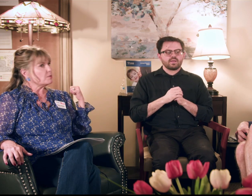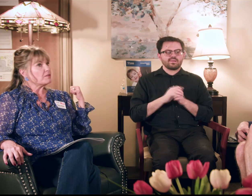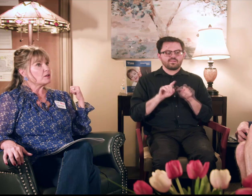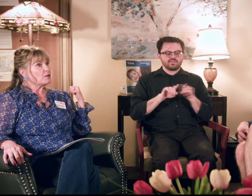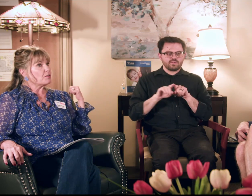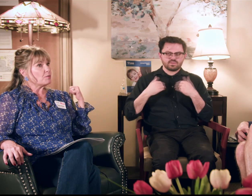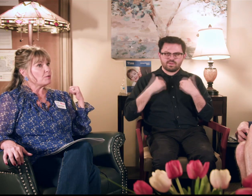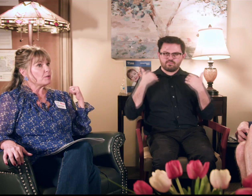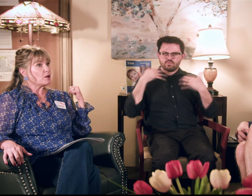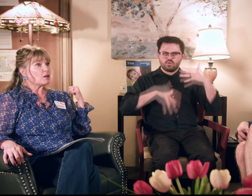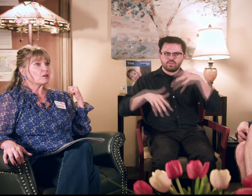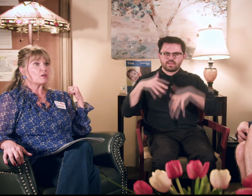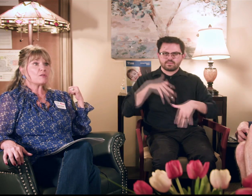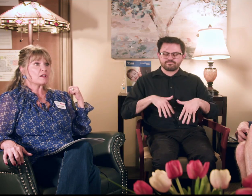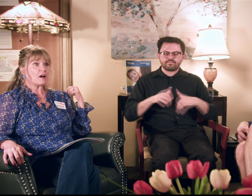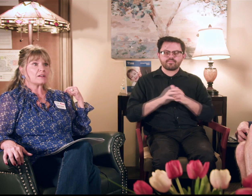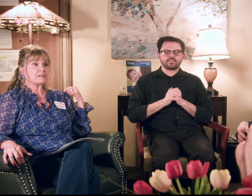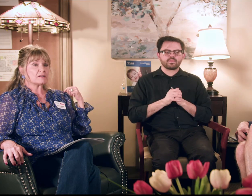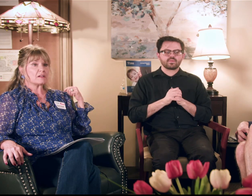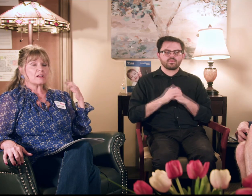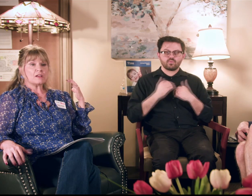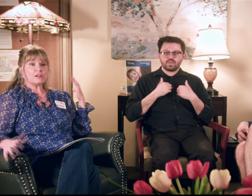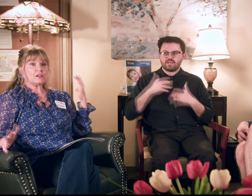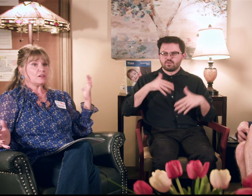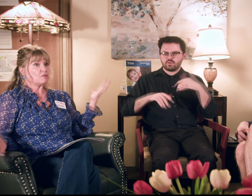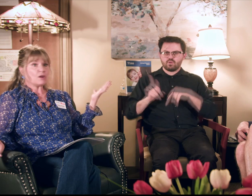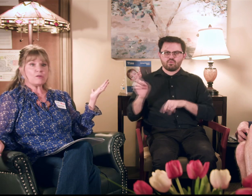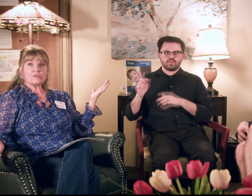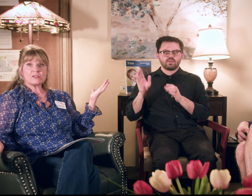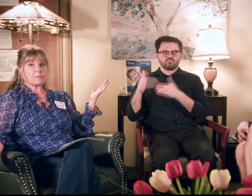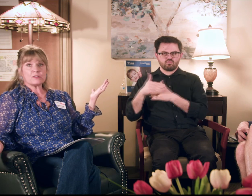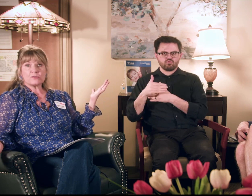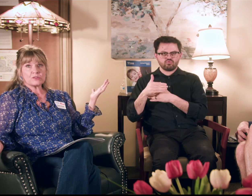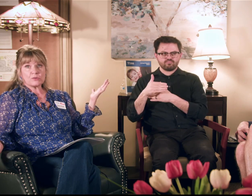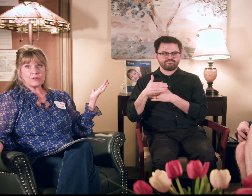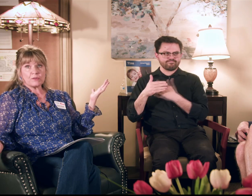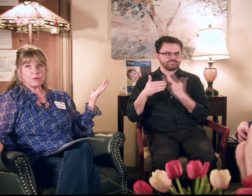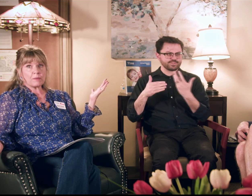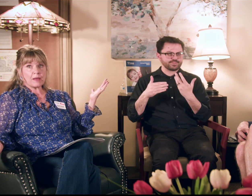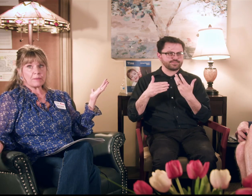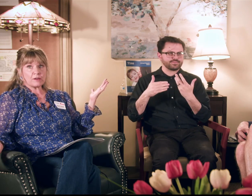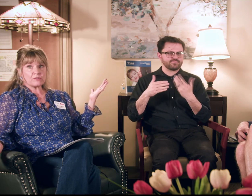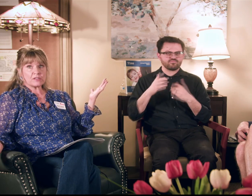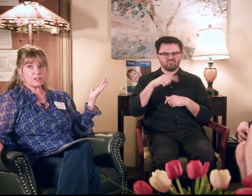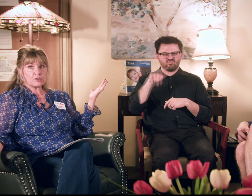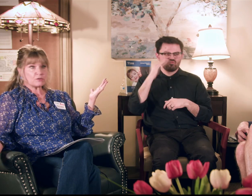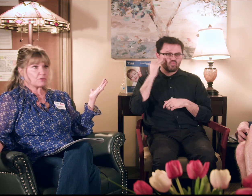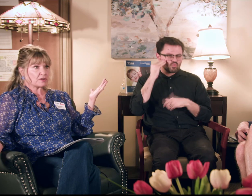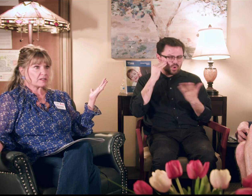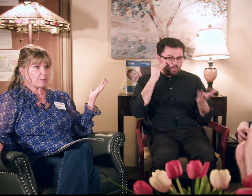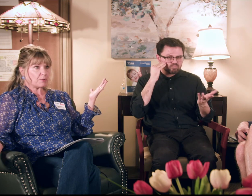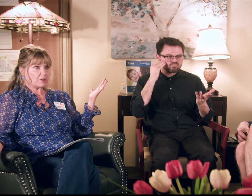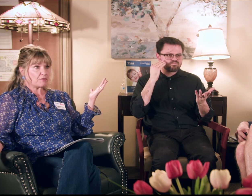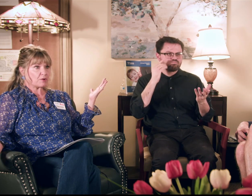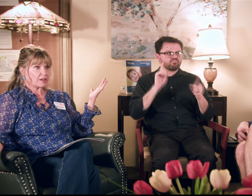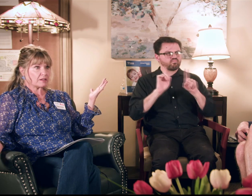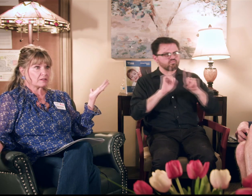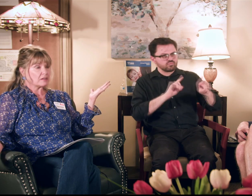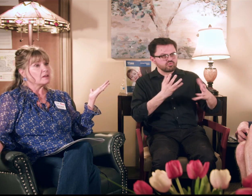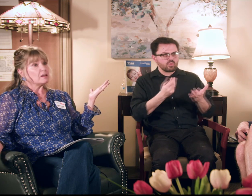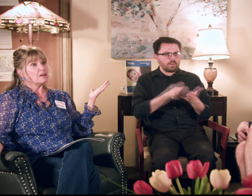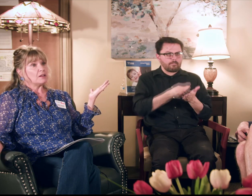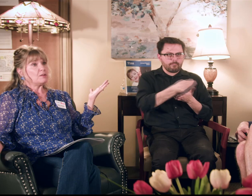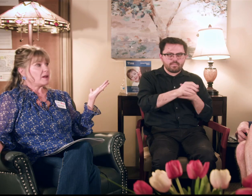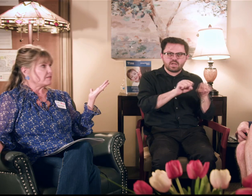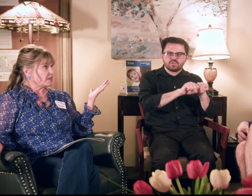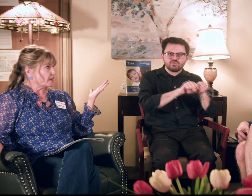have clothing. So we have a clothing room. Clothing cost, you step into a store, if you want to buy a pair of tennis shoes, for example, and you have 4